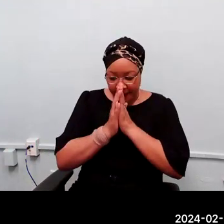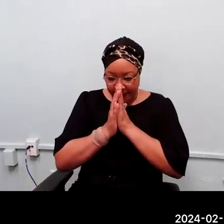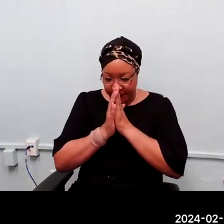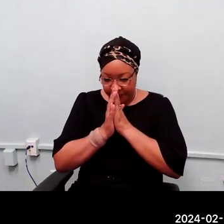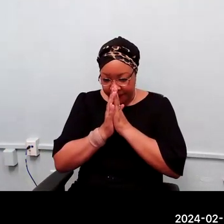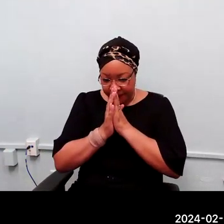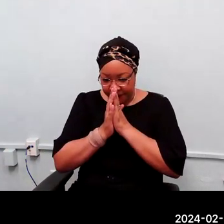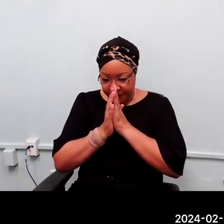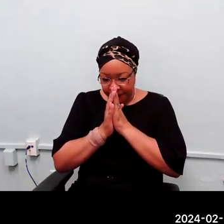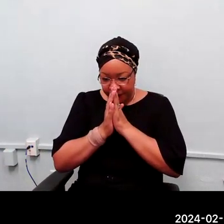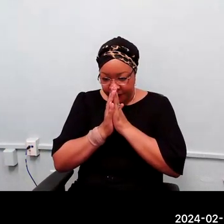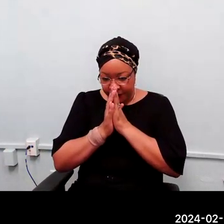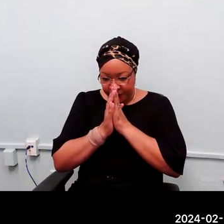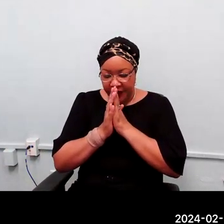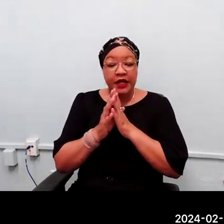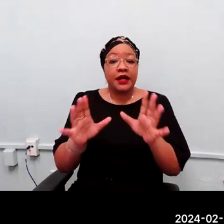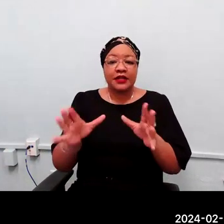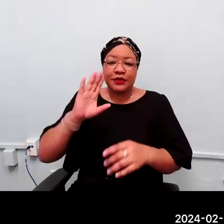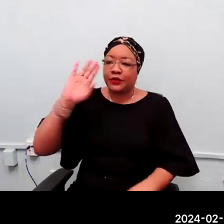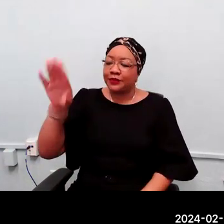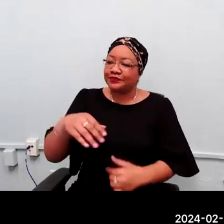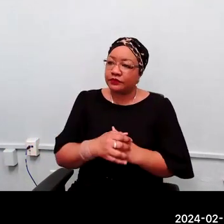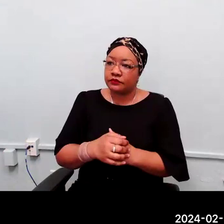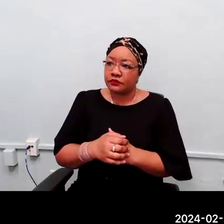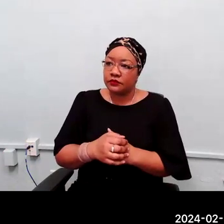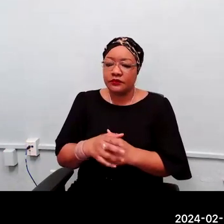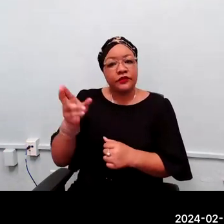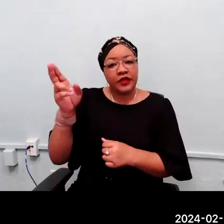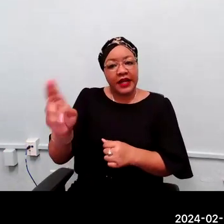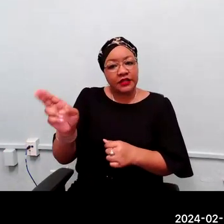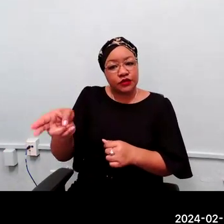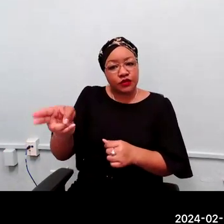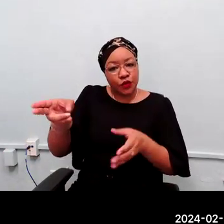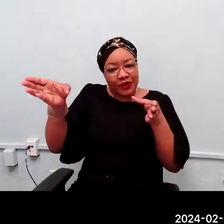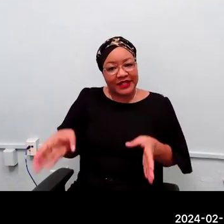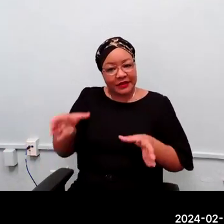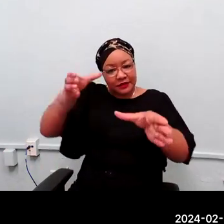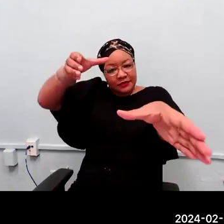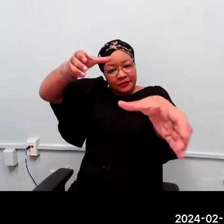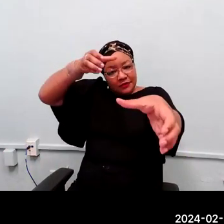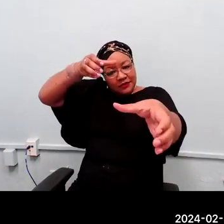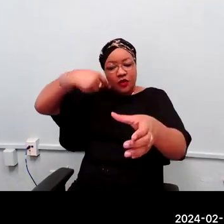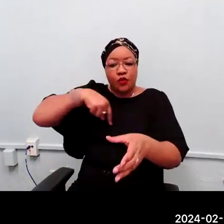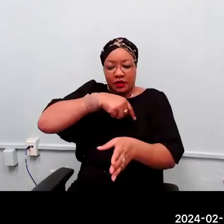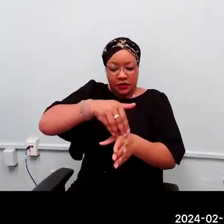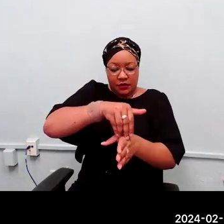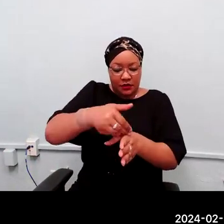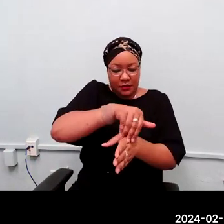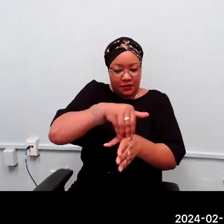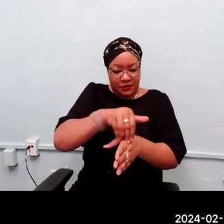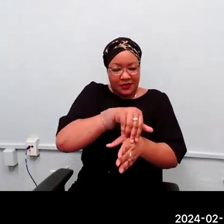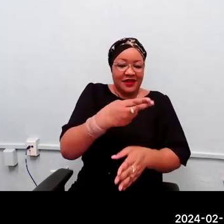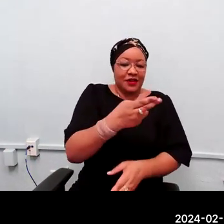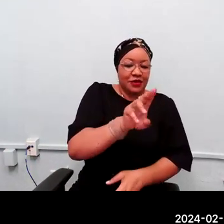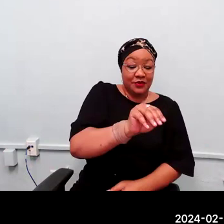just now. And you know, historians, we straddle the humanities and the social sciences because we can't